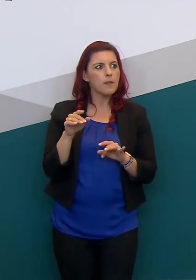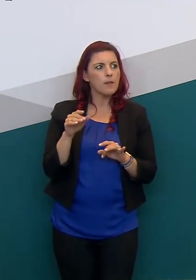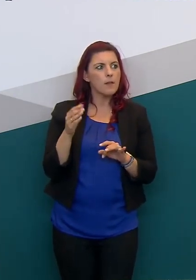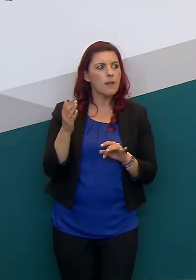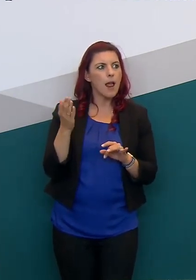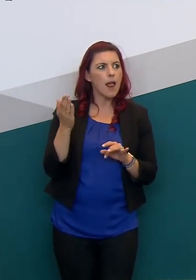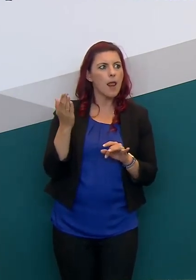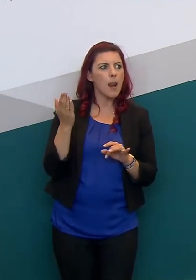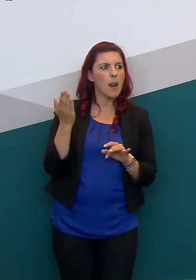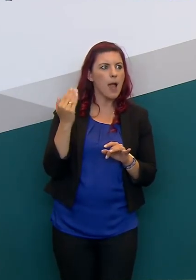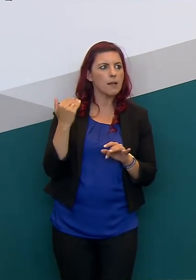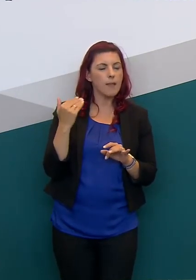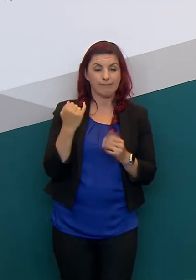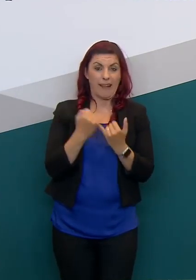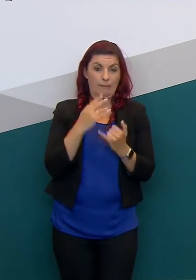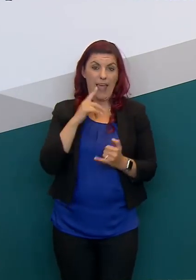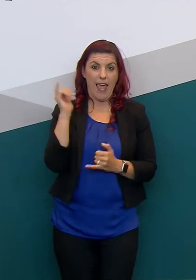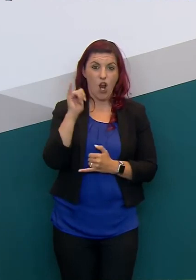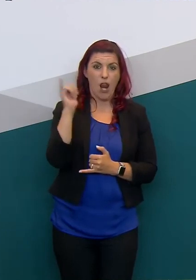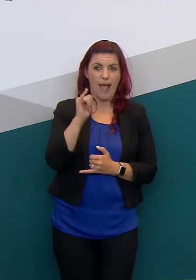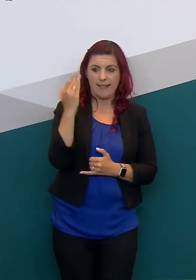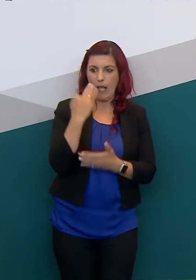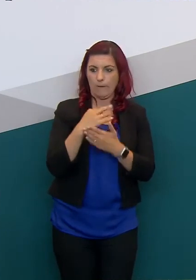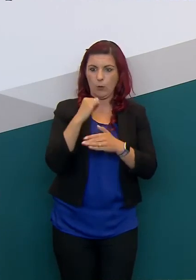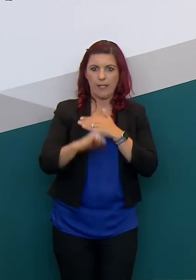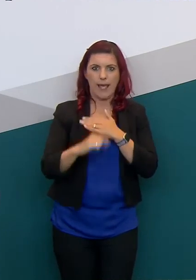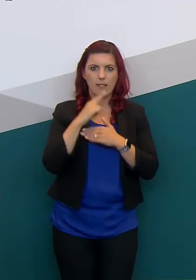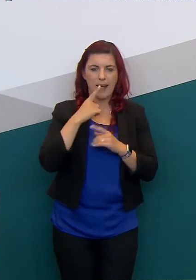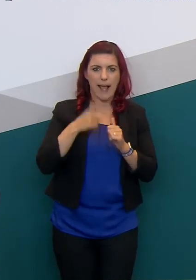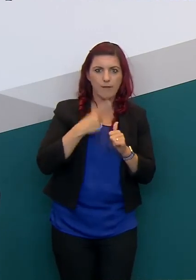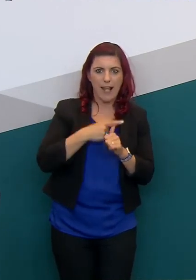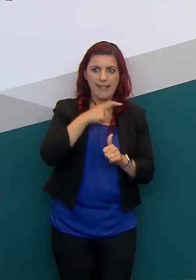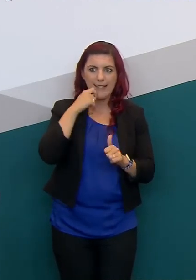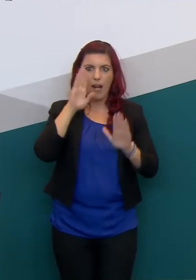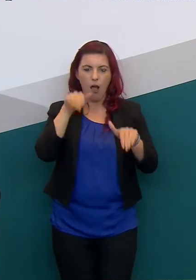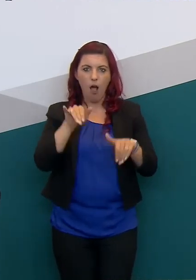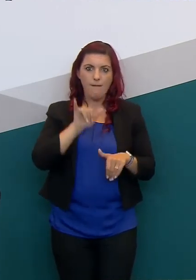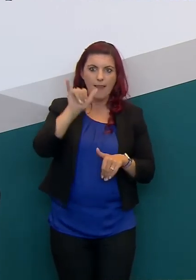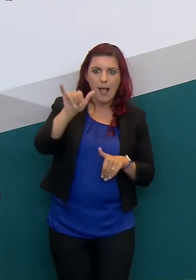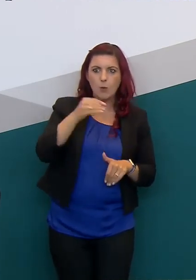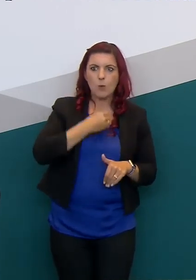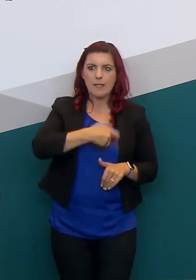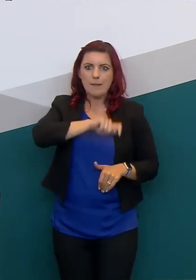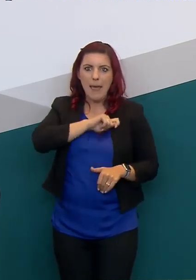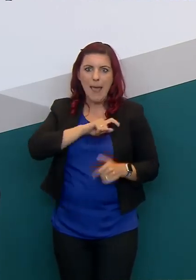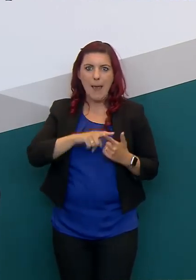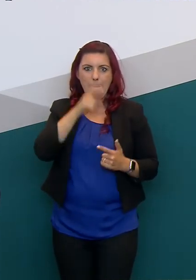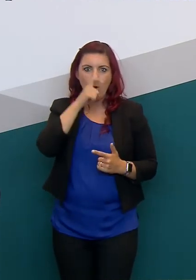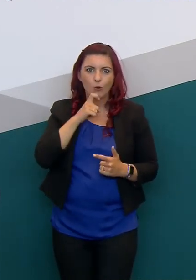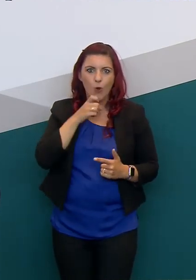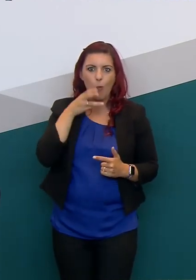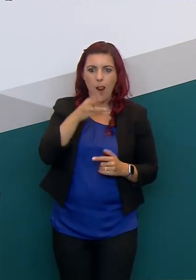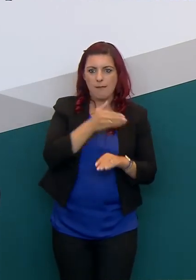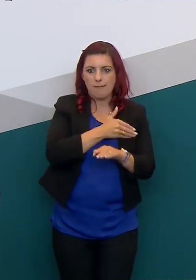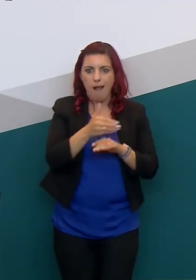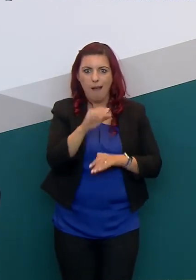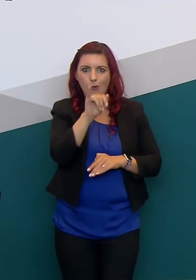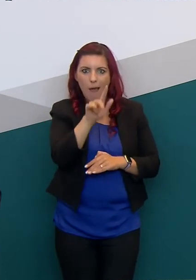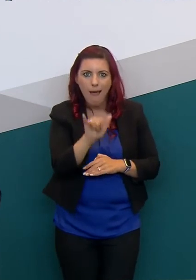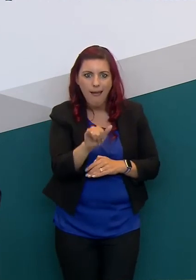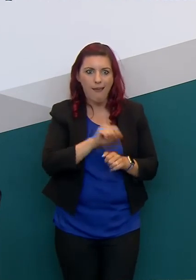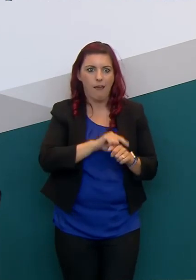an advertisement saying that targeting customers, saying that flights to Spain and Portugal are back up and running from next month. You've